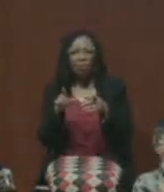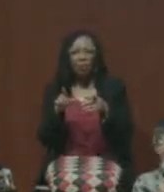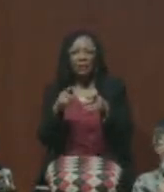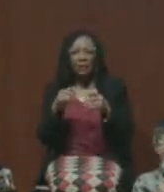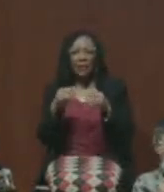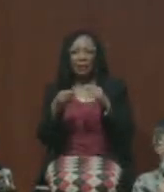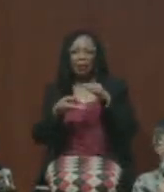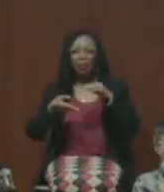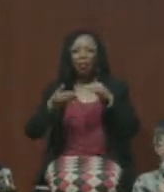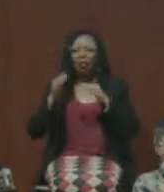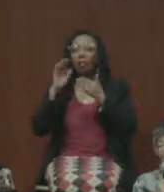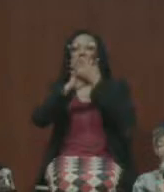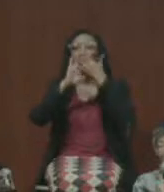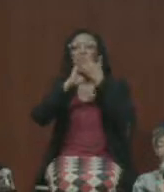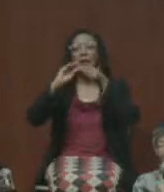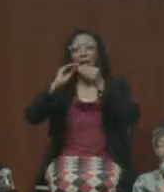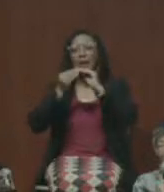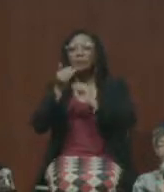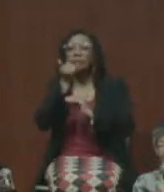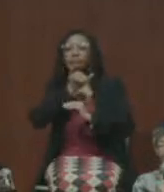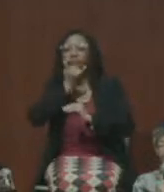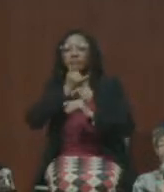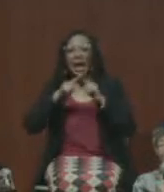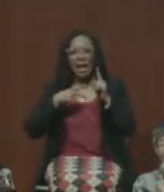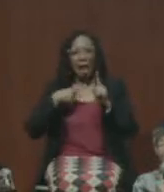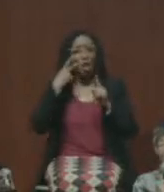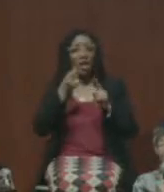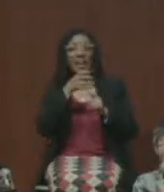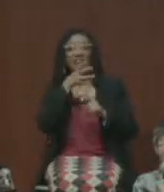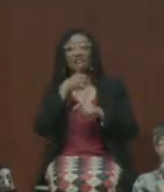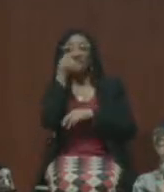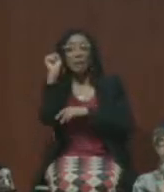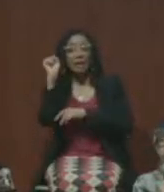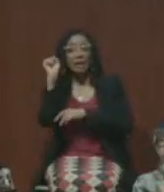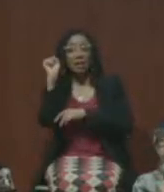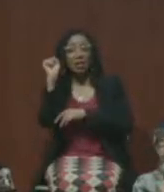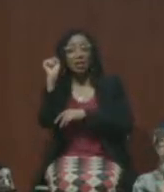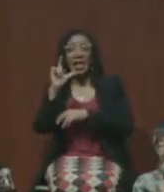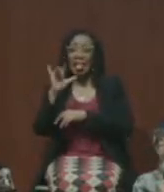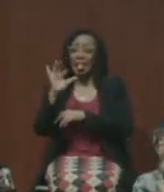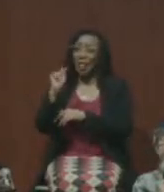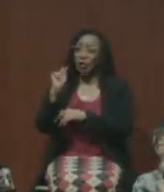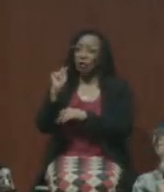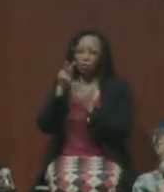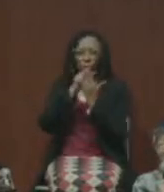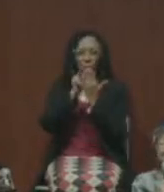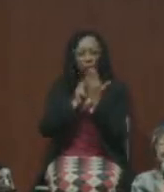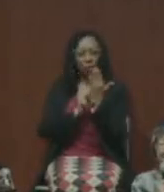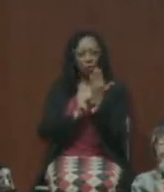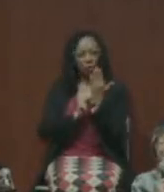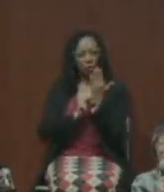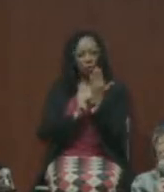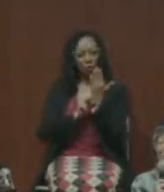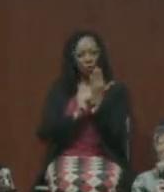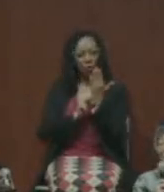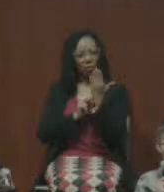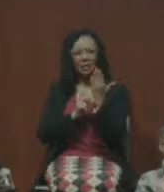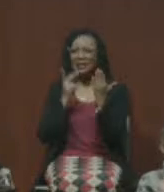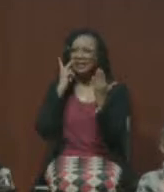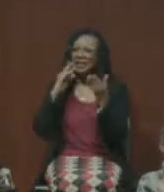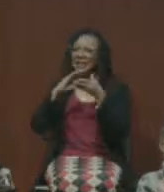And I'm looking to feminist and queer of color literature to make a kind of